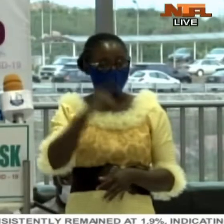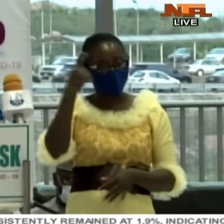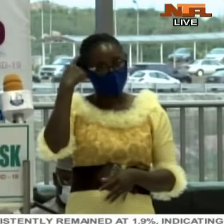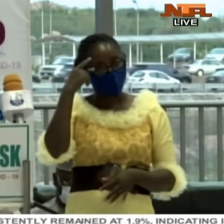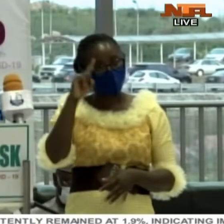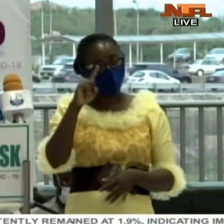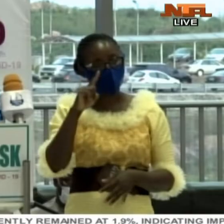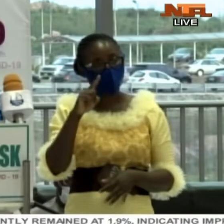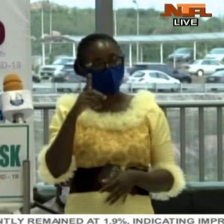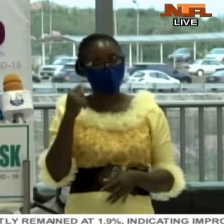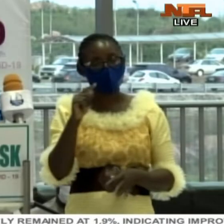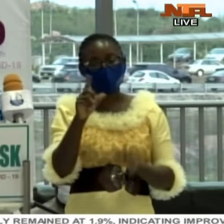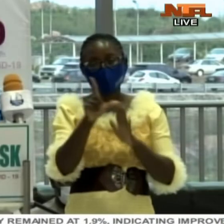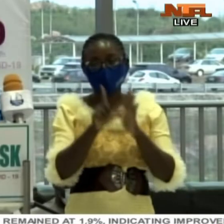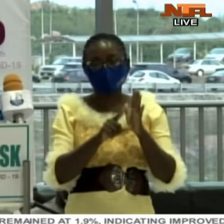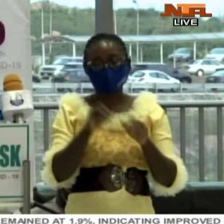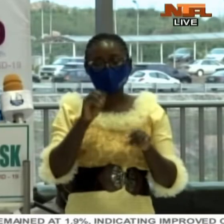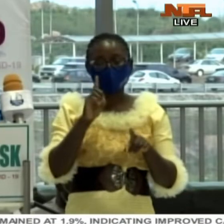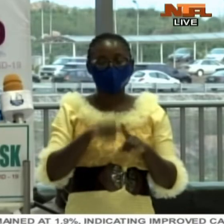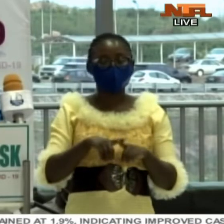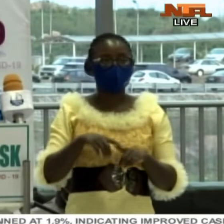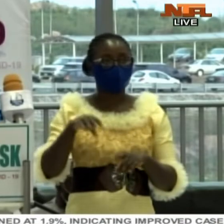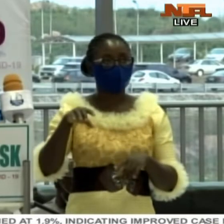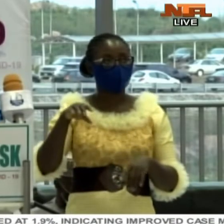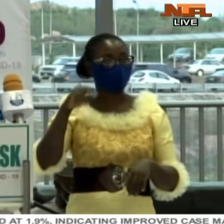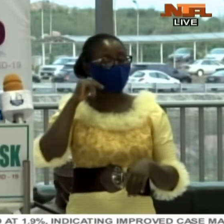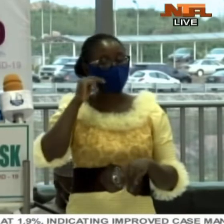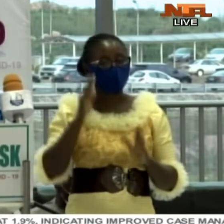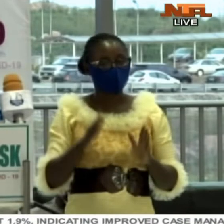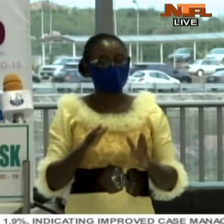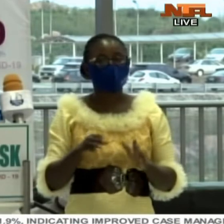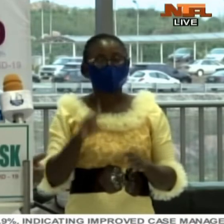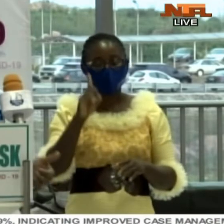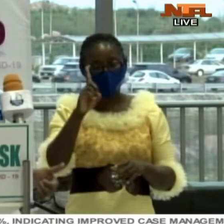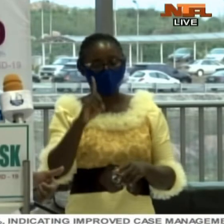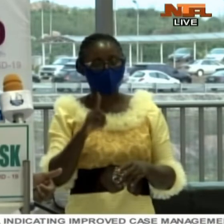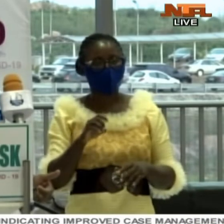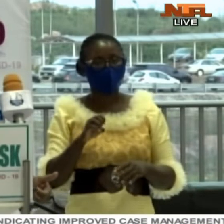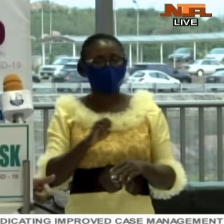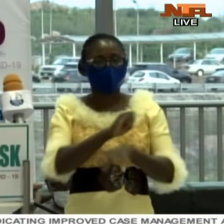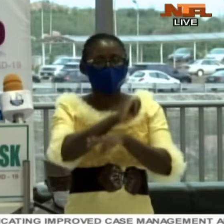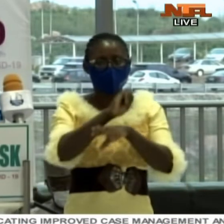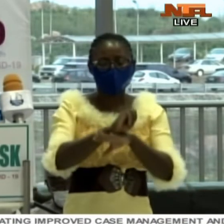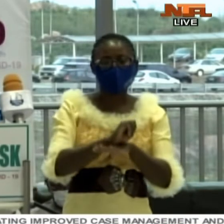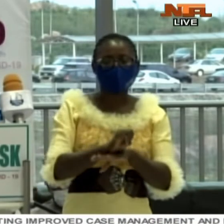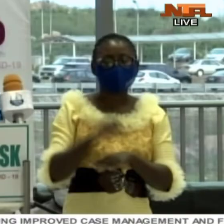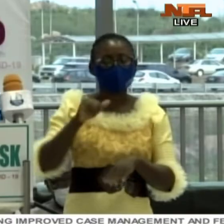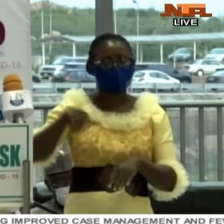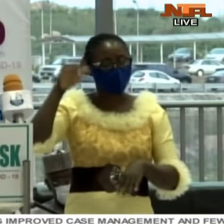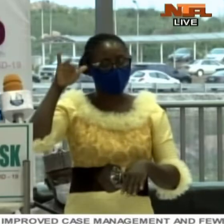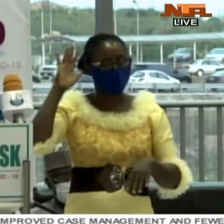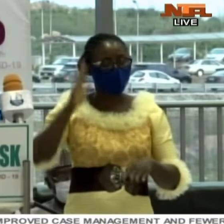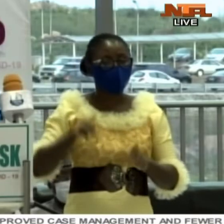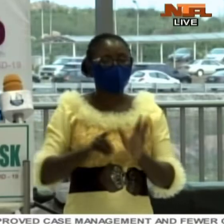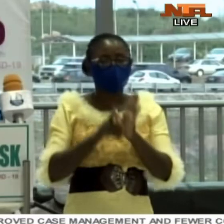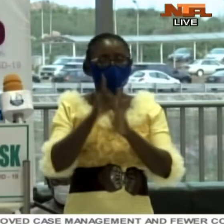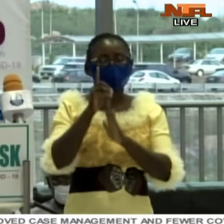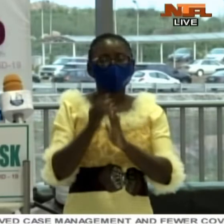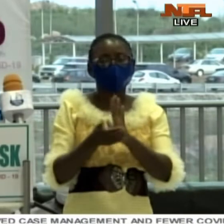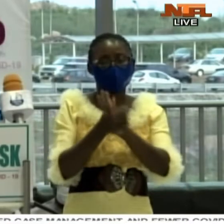to Nigerians, one, of course, they will offer employment, and two, also they will develop skills in addition to the taxes that they